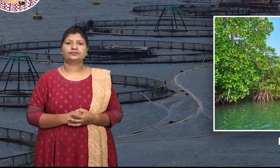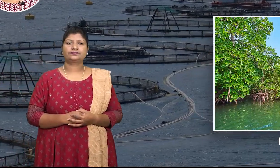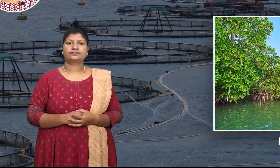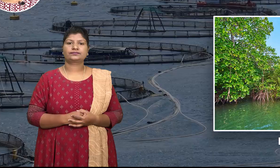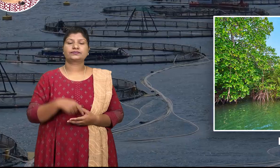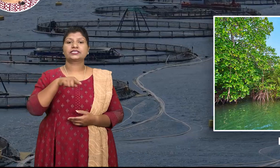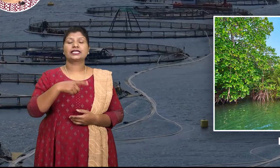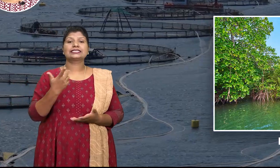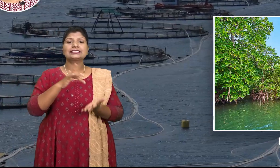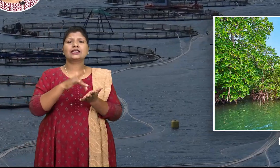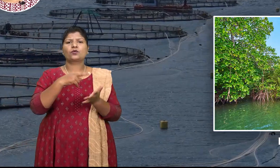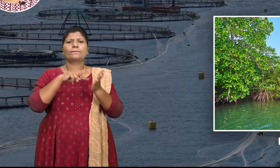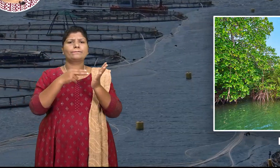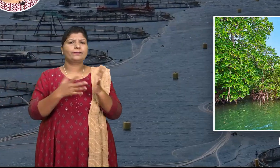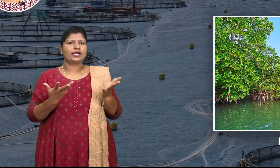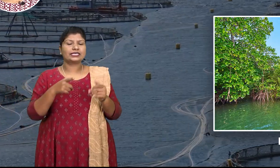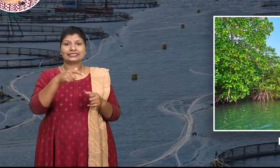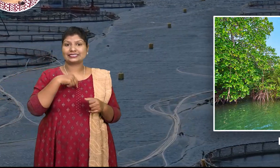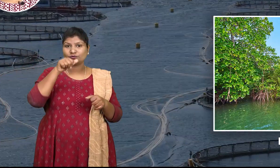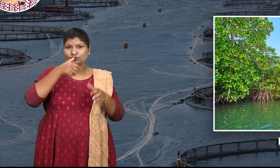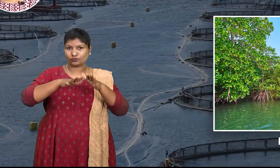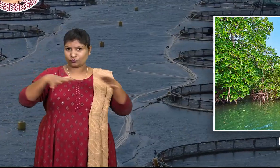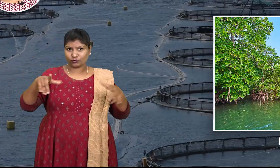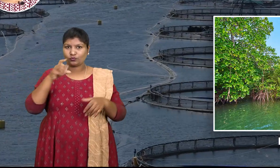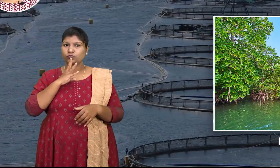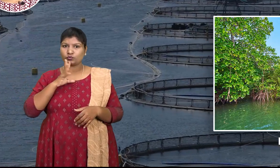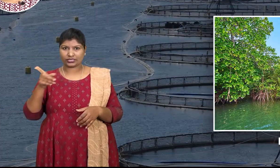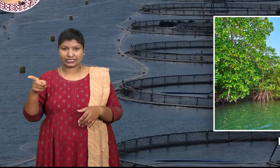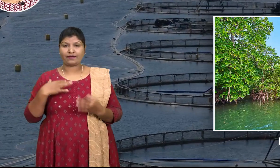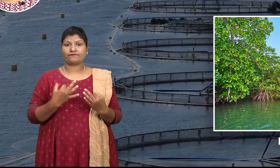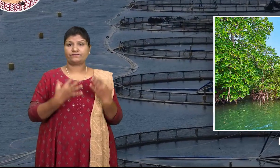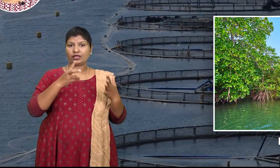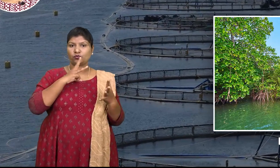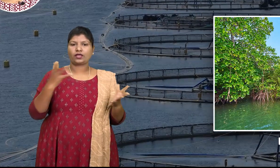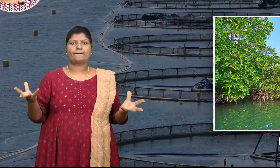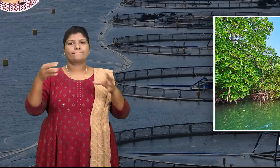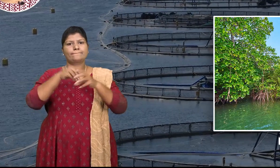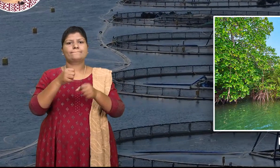where seawater and fresh water mix together,